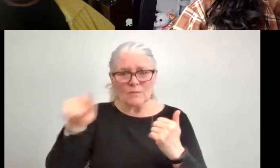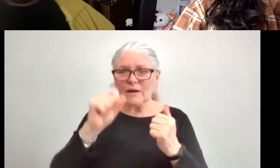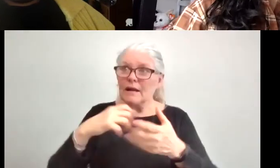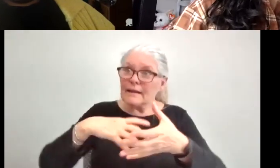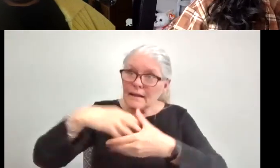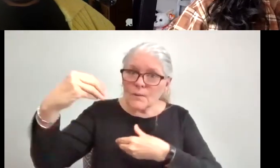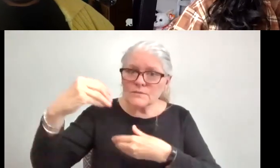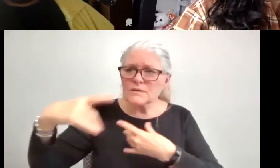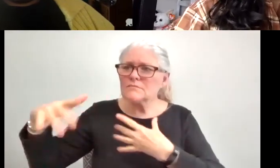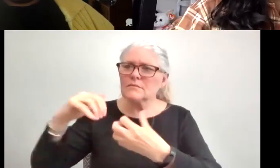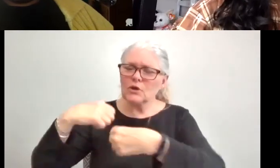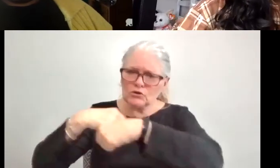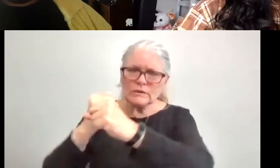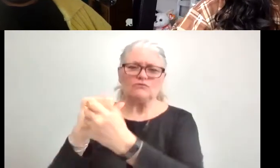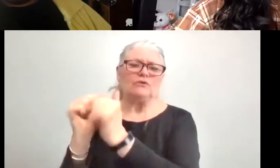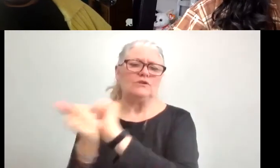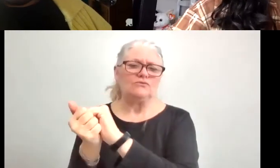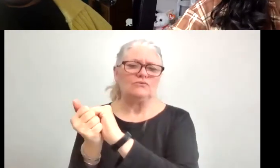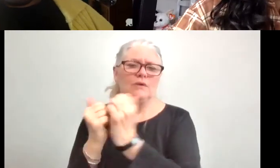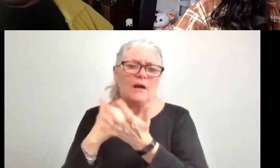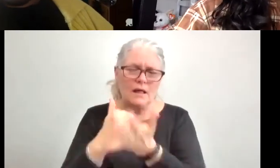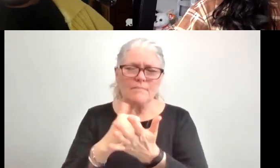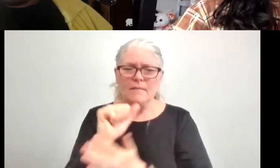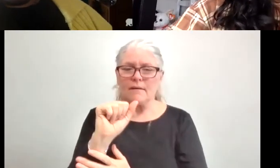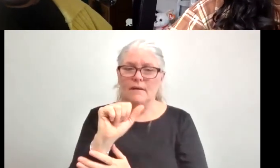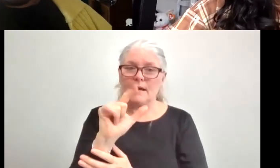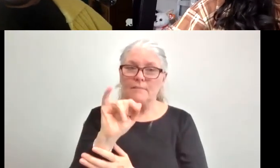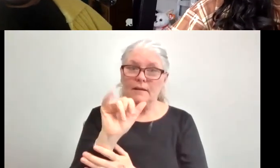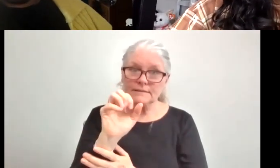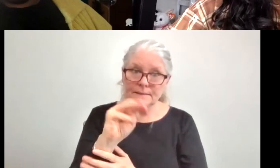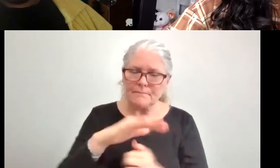ableism and racism in your everyday lives. Thank you so much.